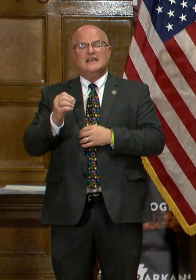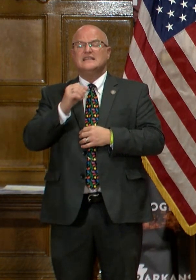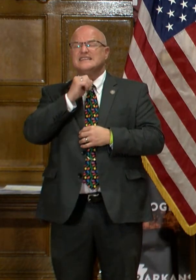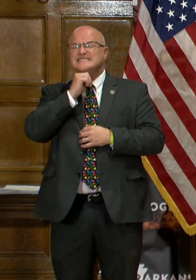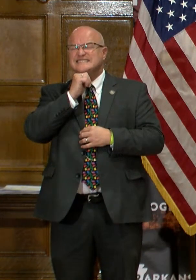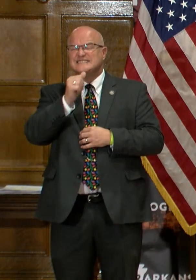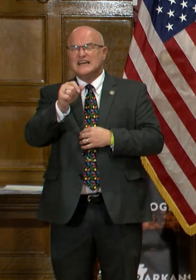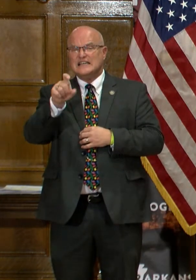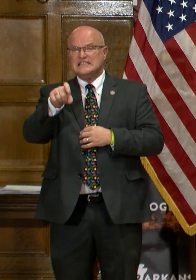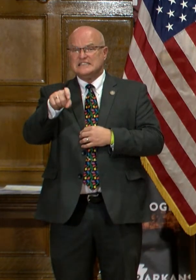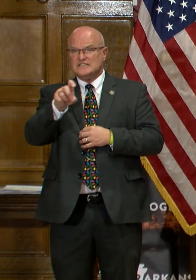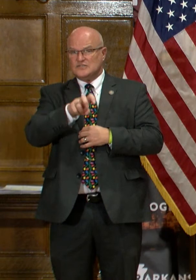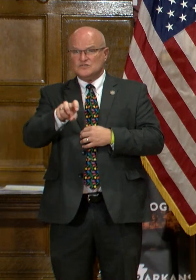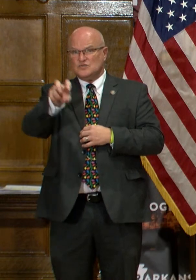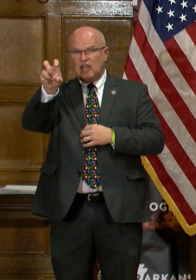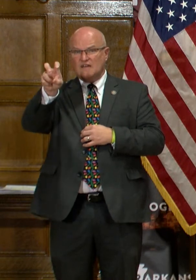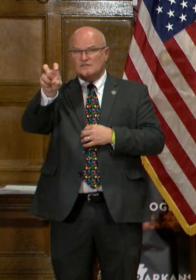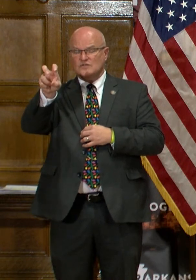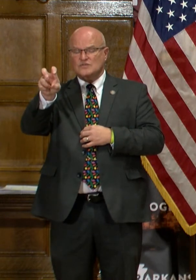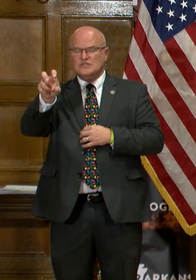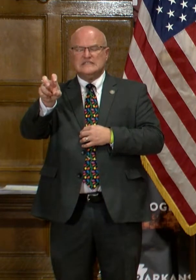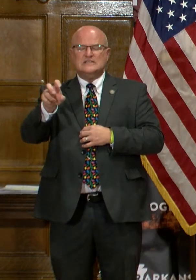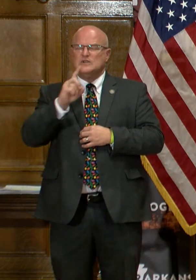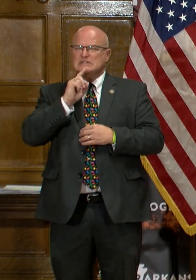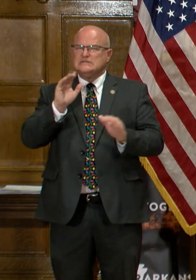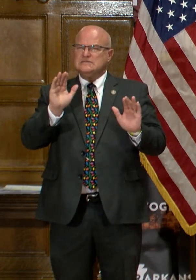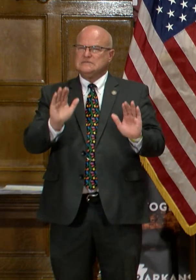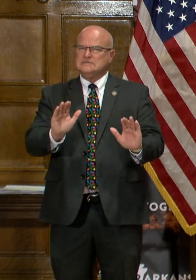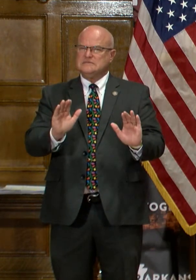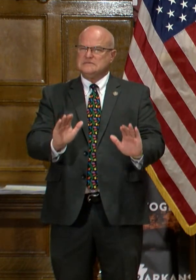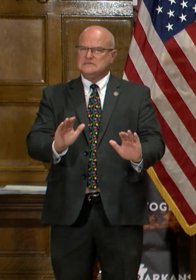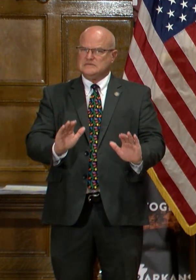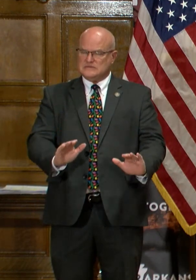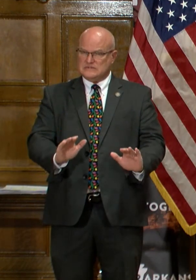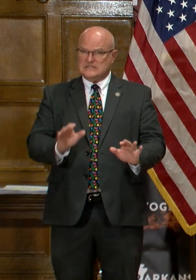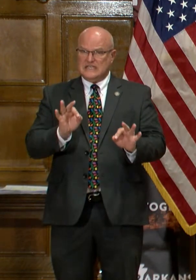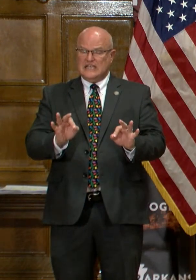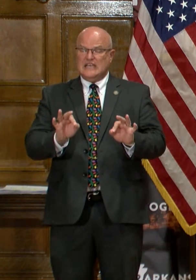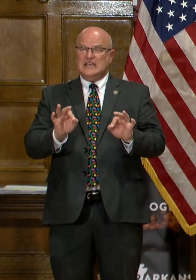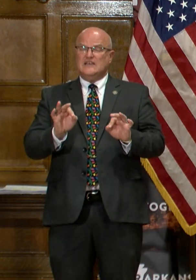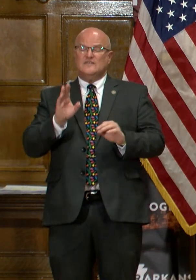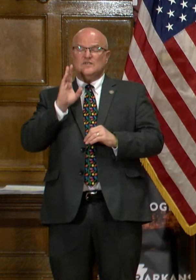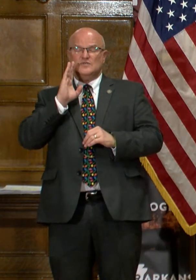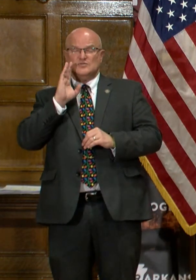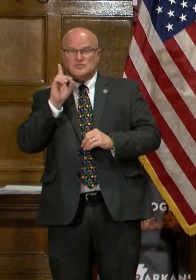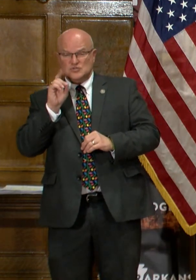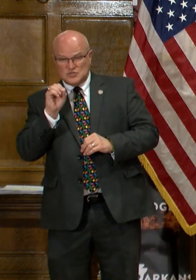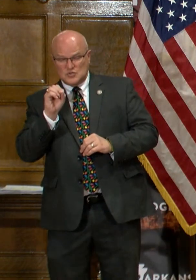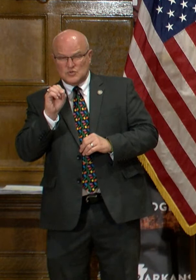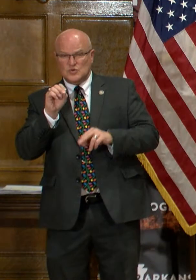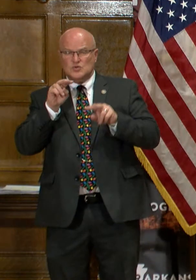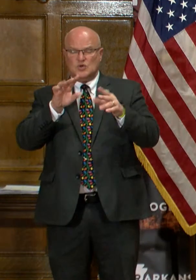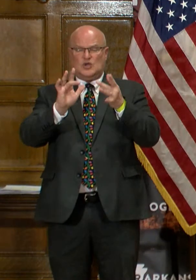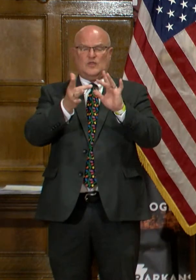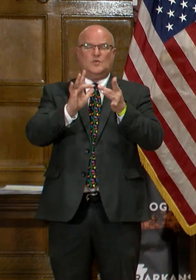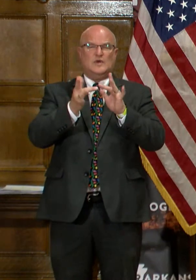Non-essential travel is strongly discouraged. And if you are to do so, then you should look on the website regarding